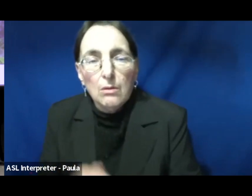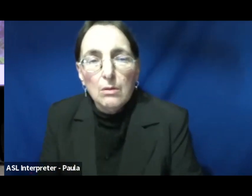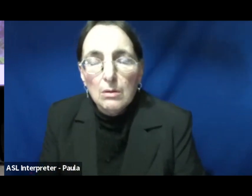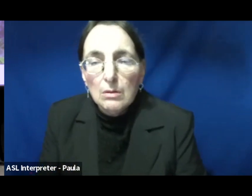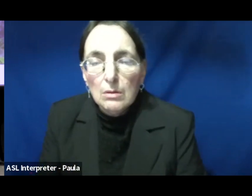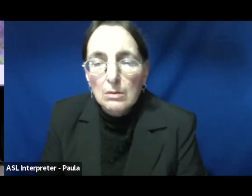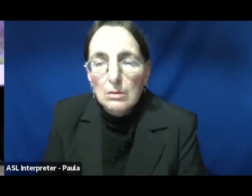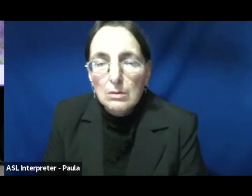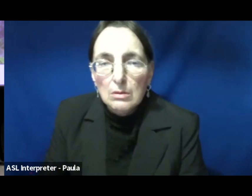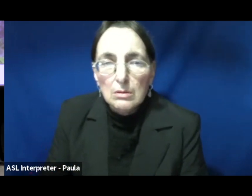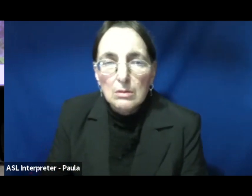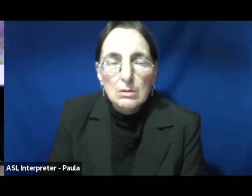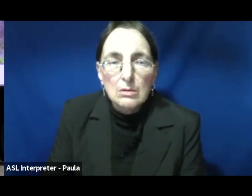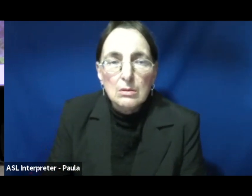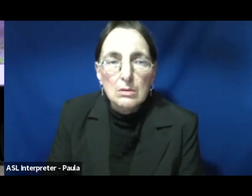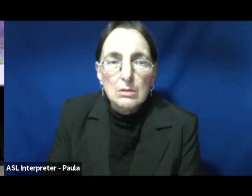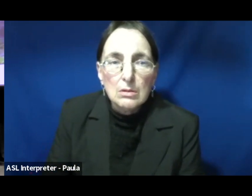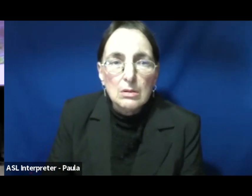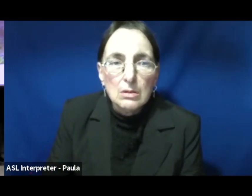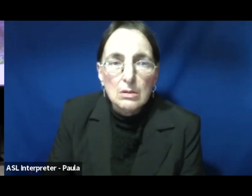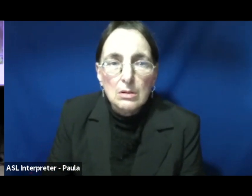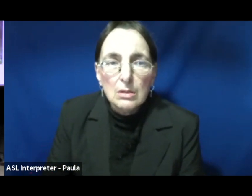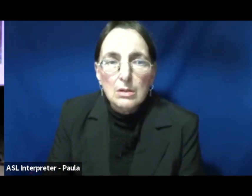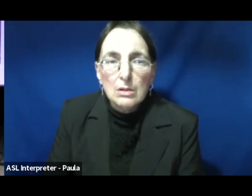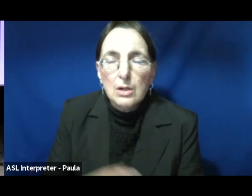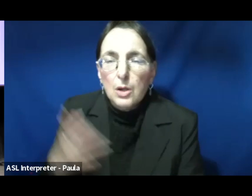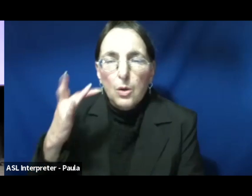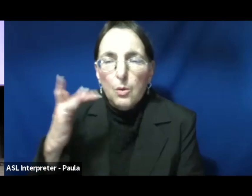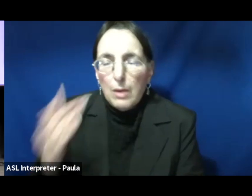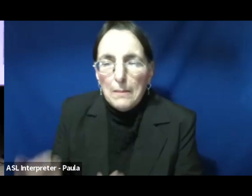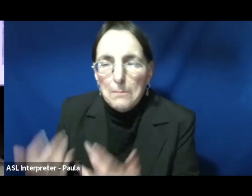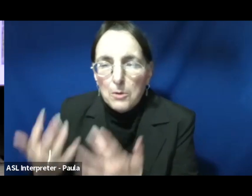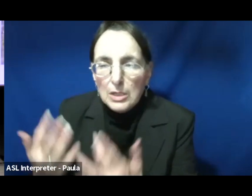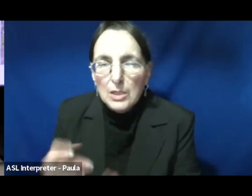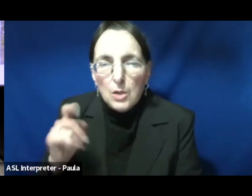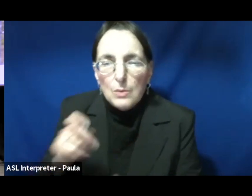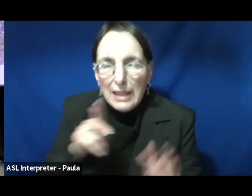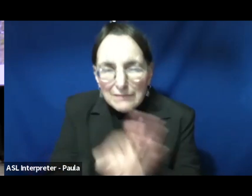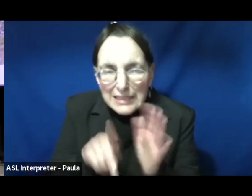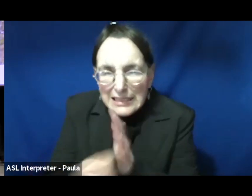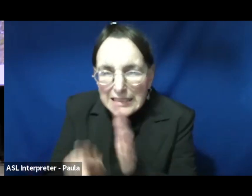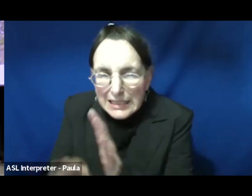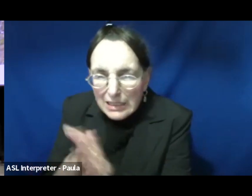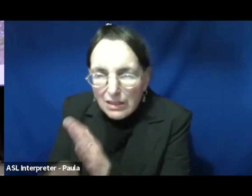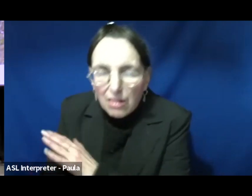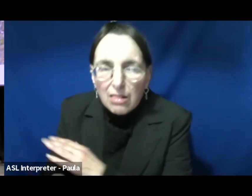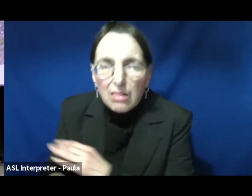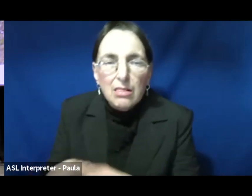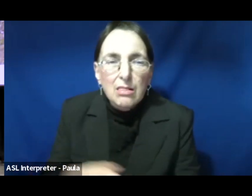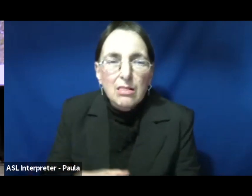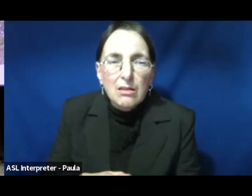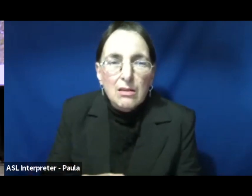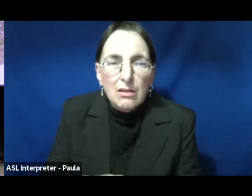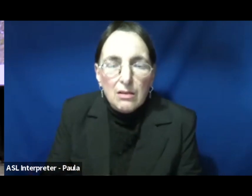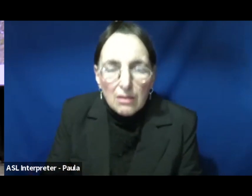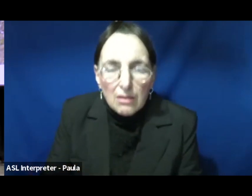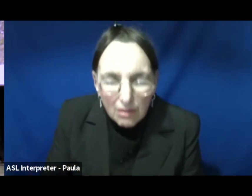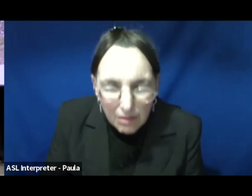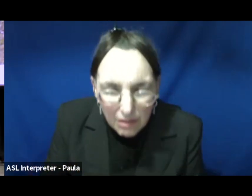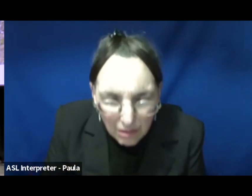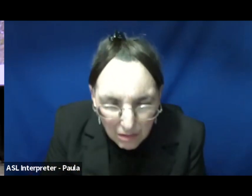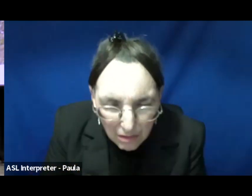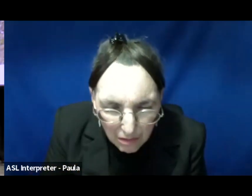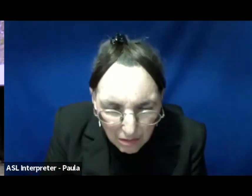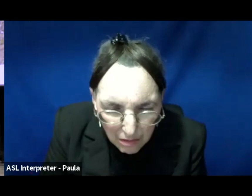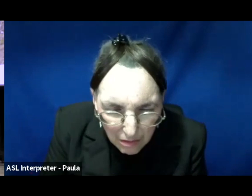said, well, we have to kill all the pathogens and all the weed seeds. And I'm like, oh, that makes sense. Because